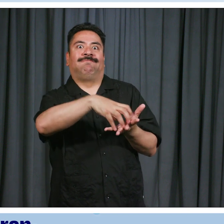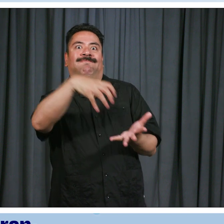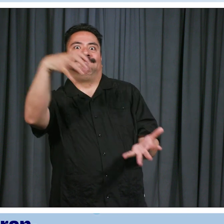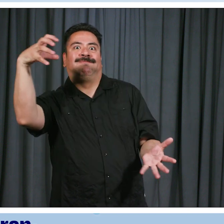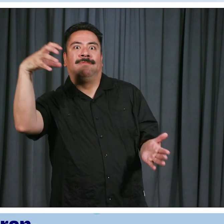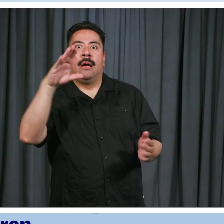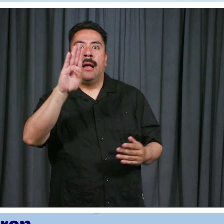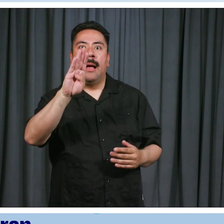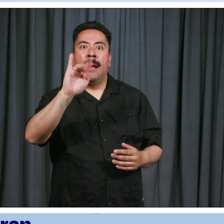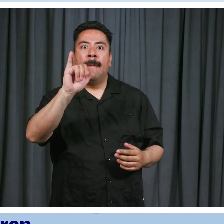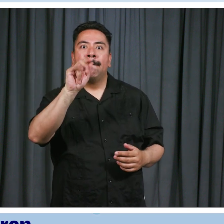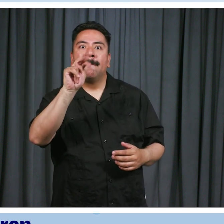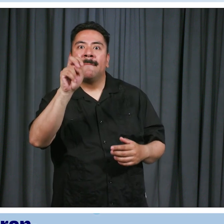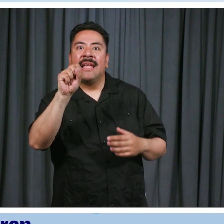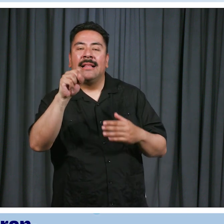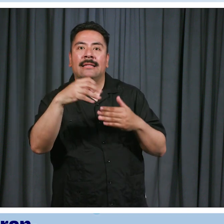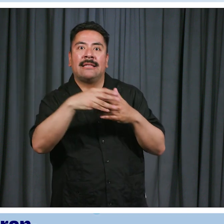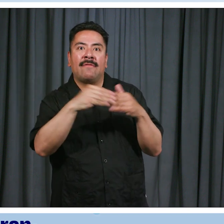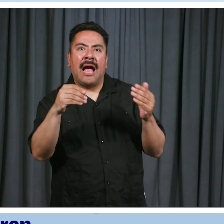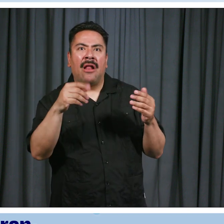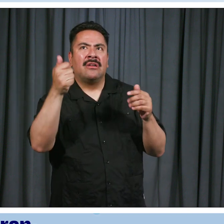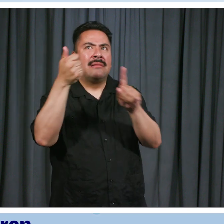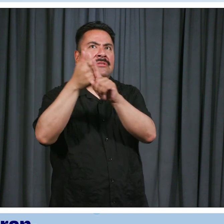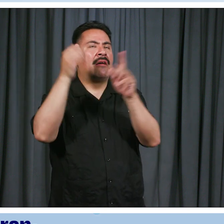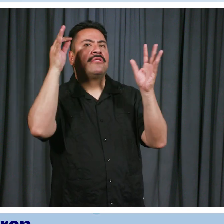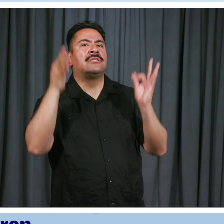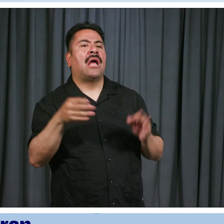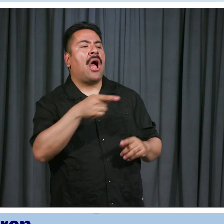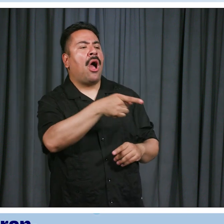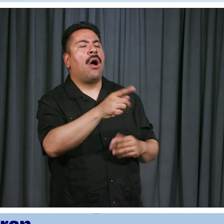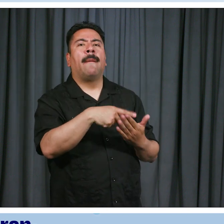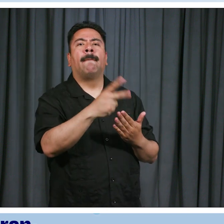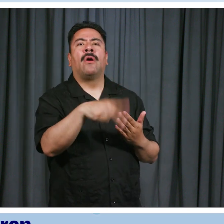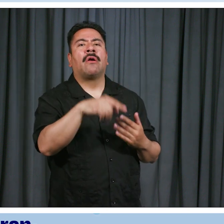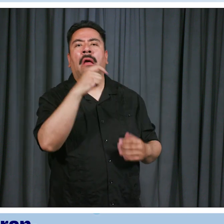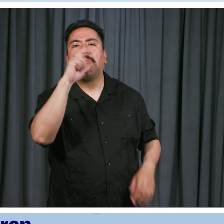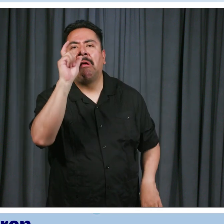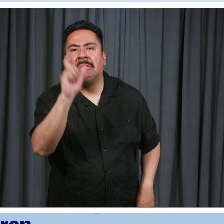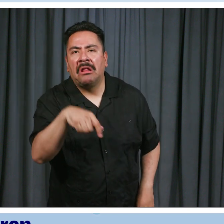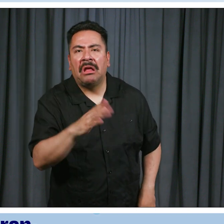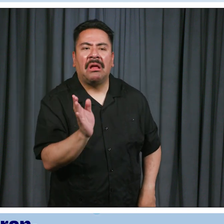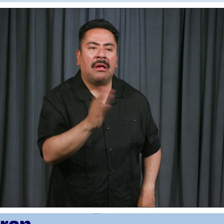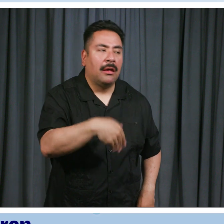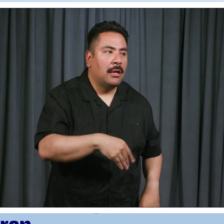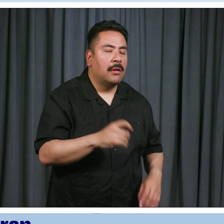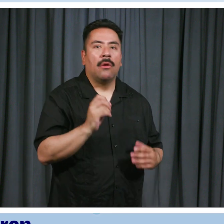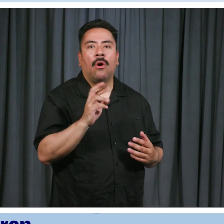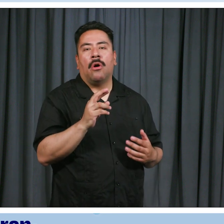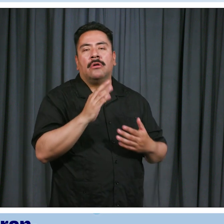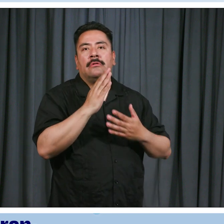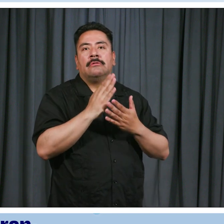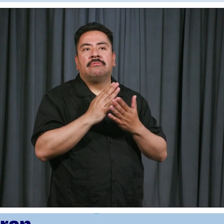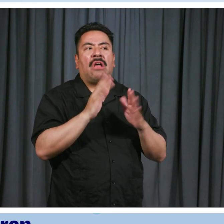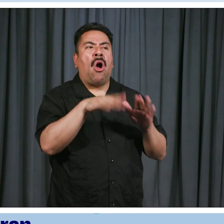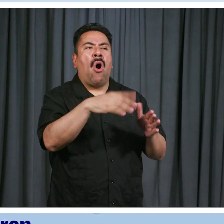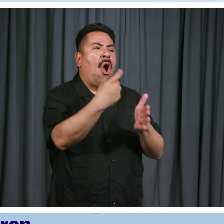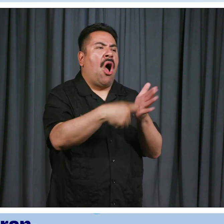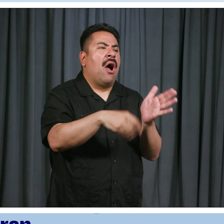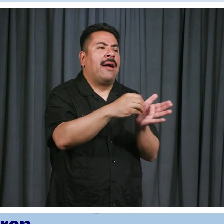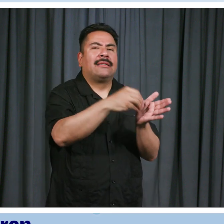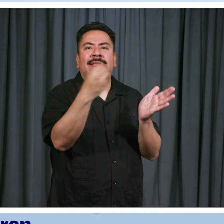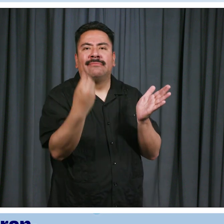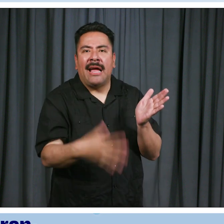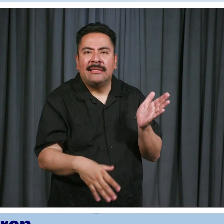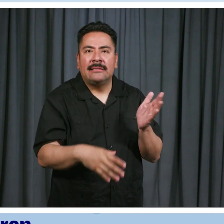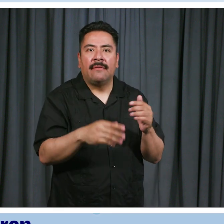dollars deciding that these programs are frivolous or they're, you know, somehow too costly,